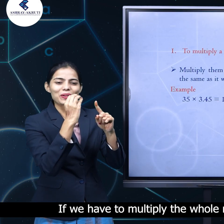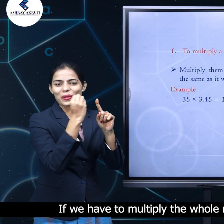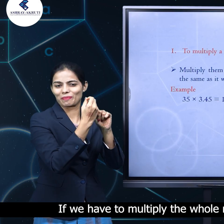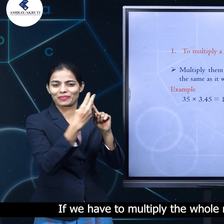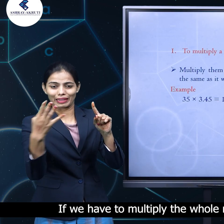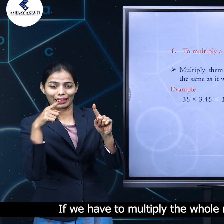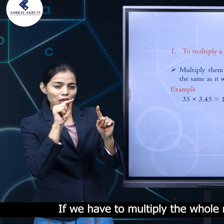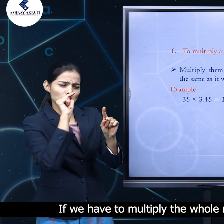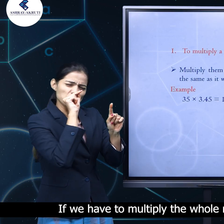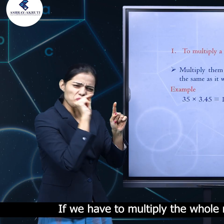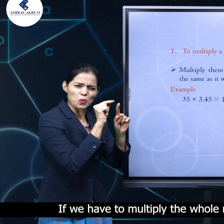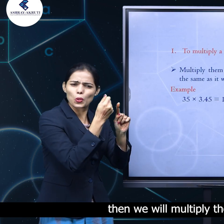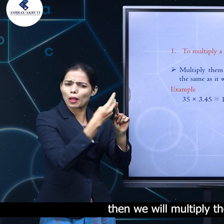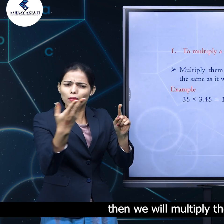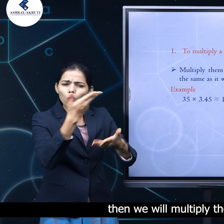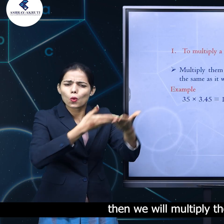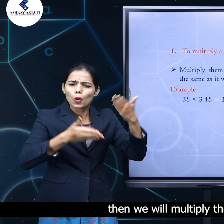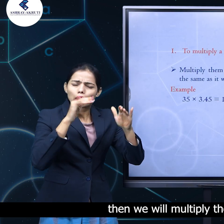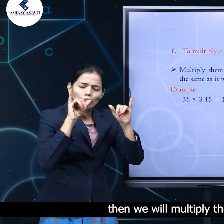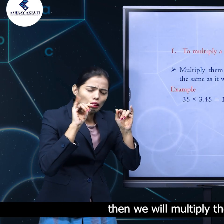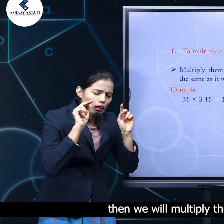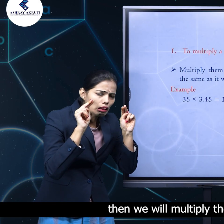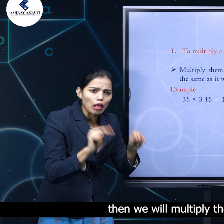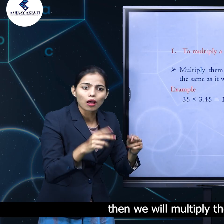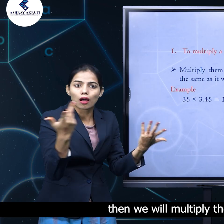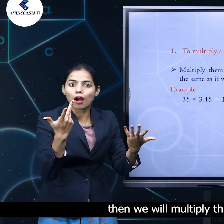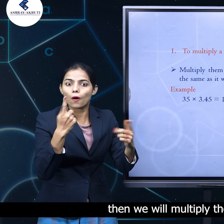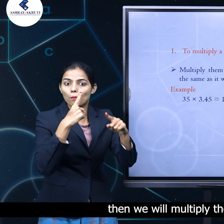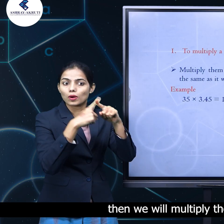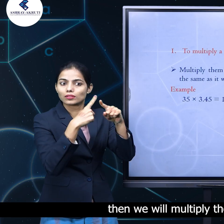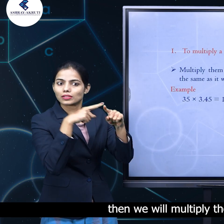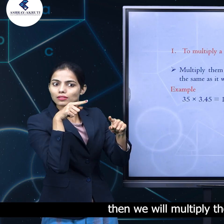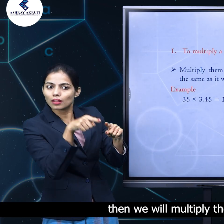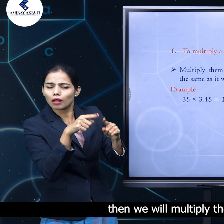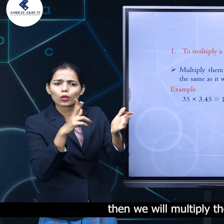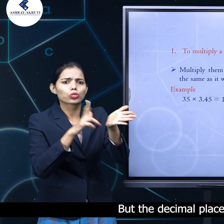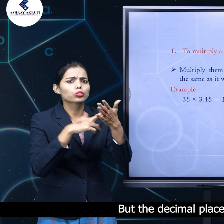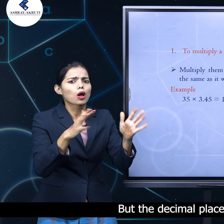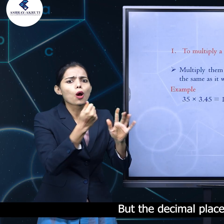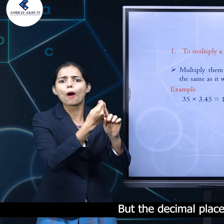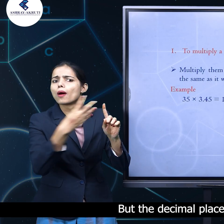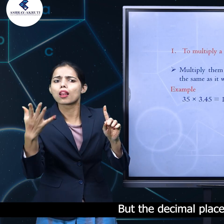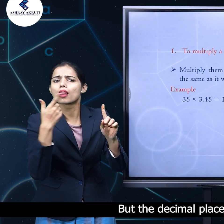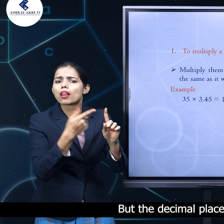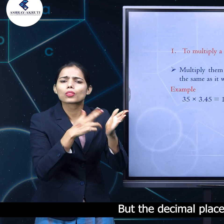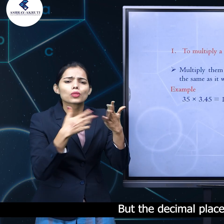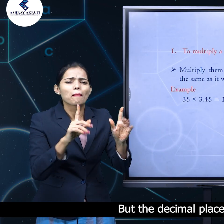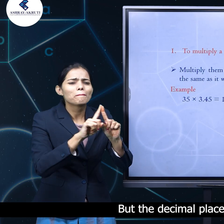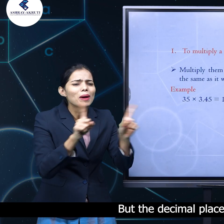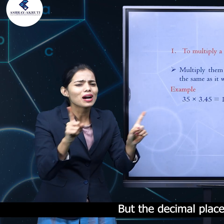a decimal number, then we will multiply them as normal numbers. But the decimal place will remain the